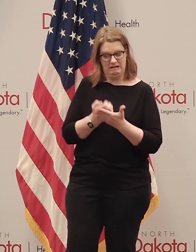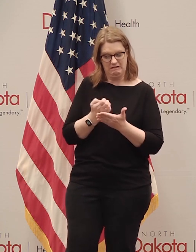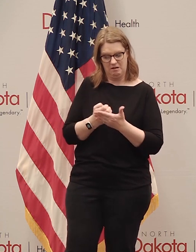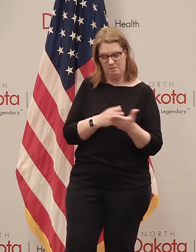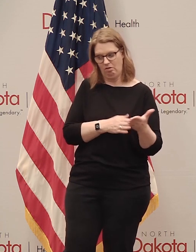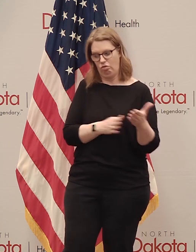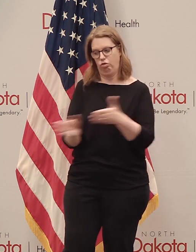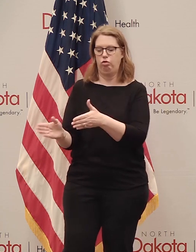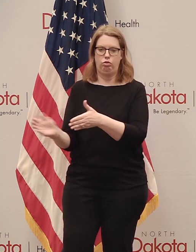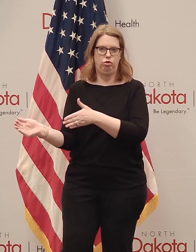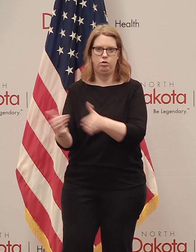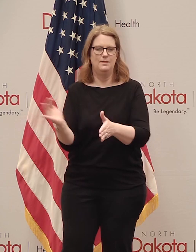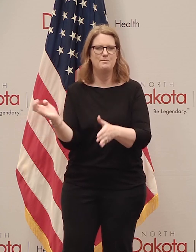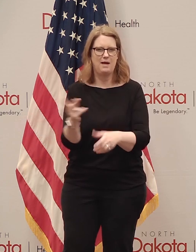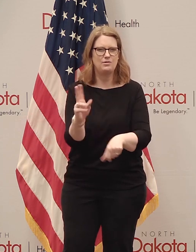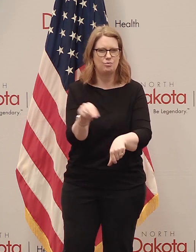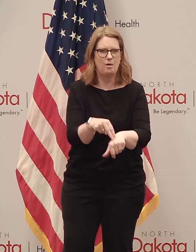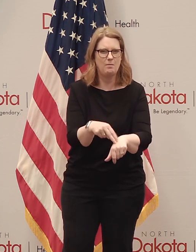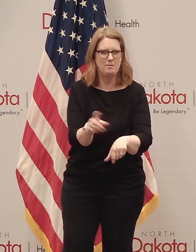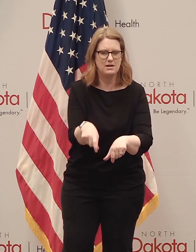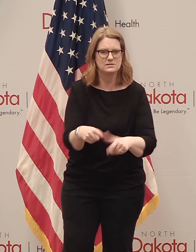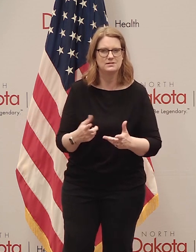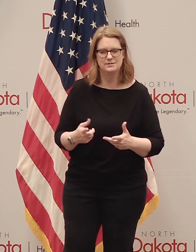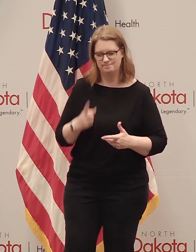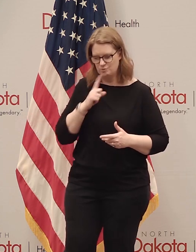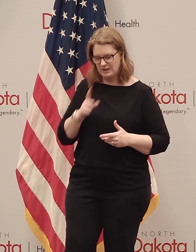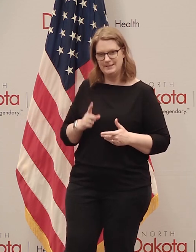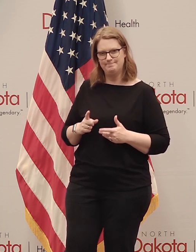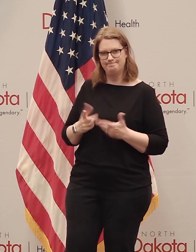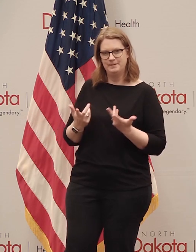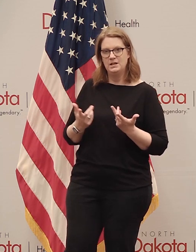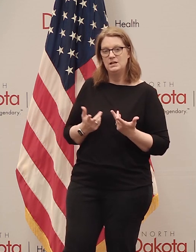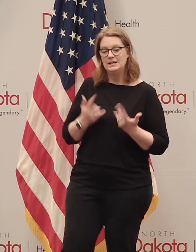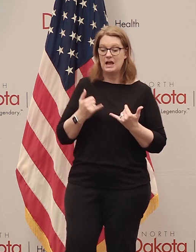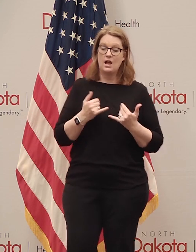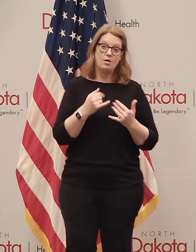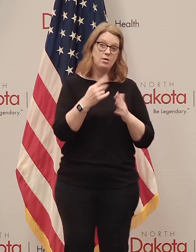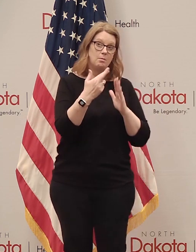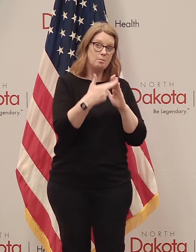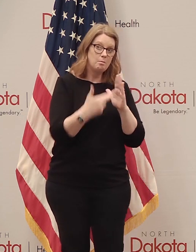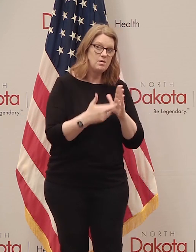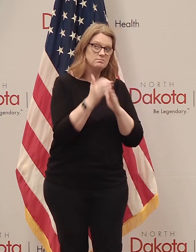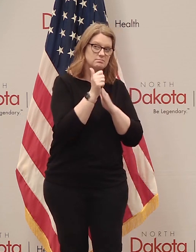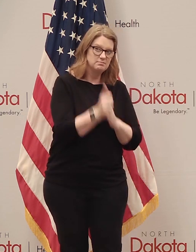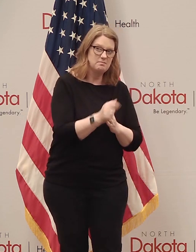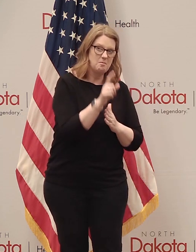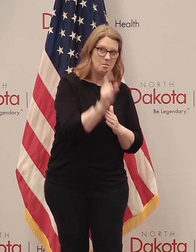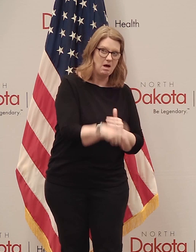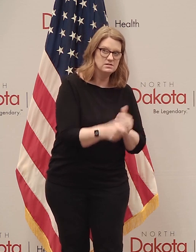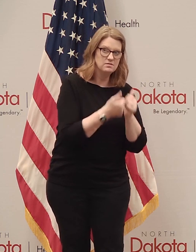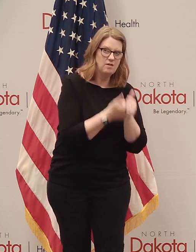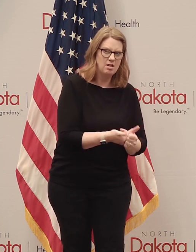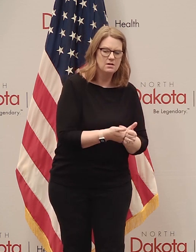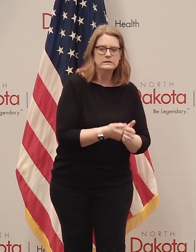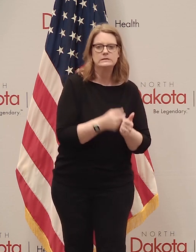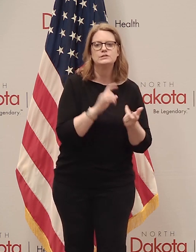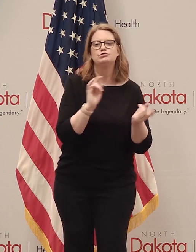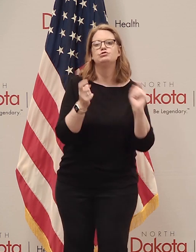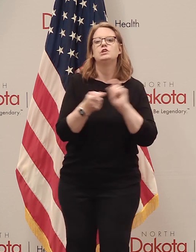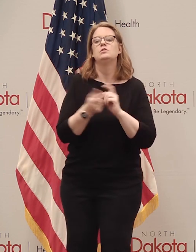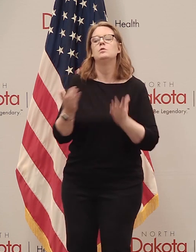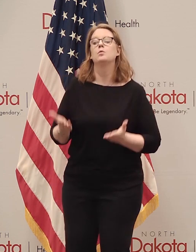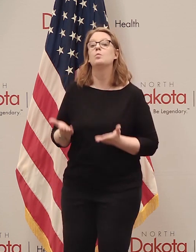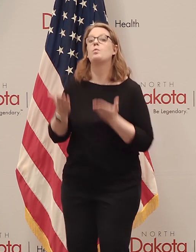recovery. By transitioning these protocols to recommendations and guidance from enforceable